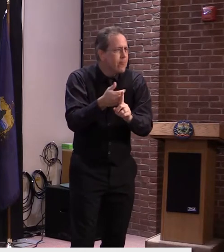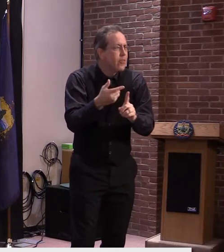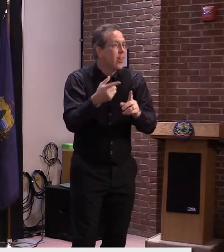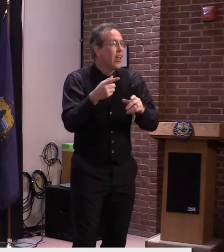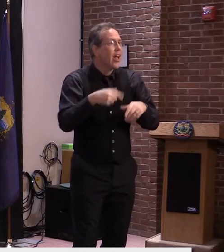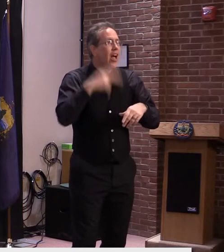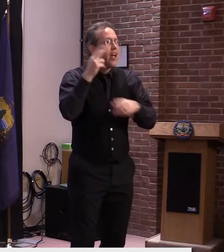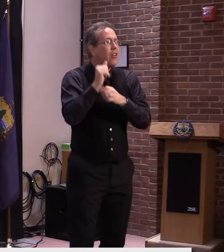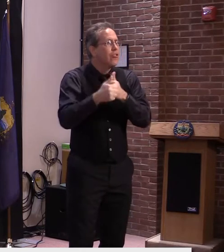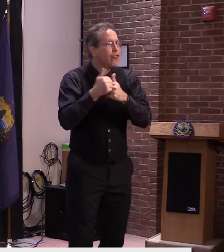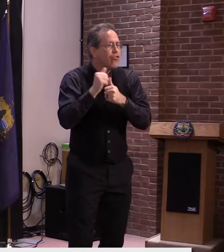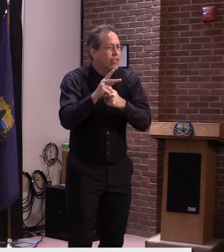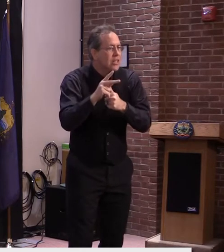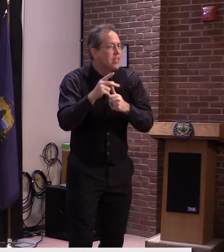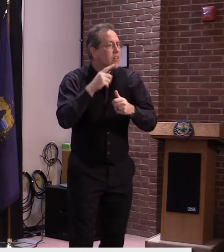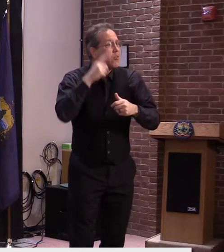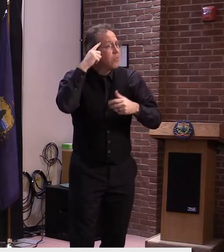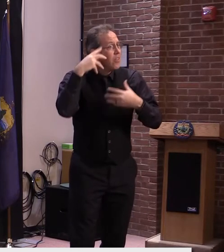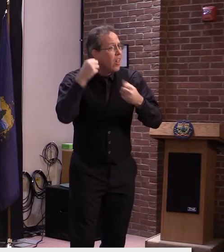health conditions,